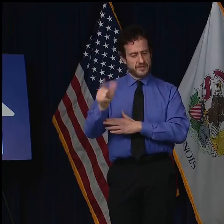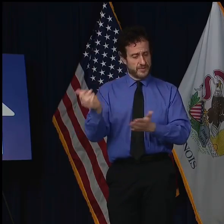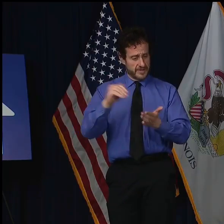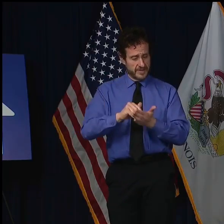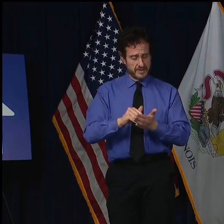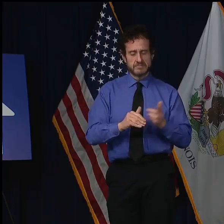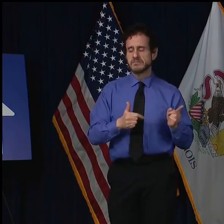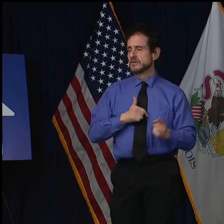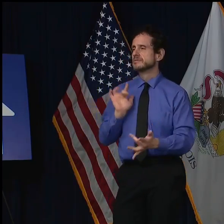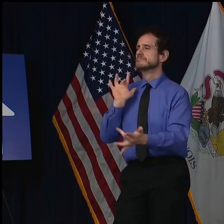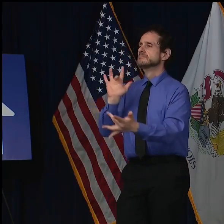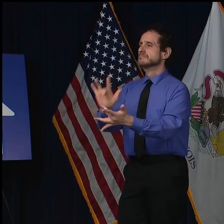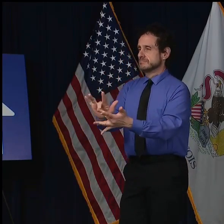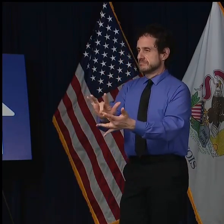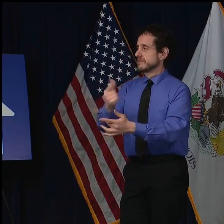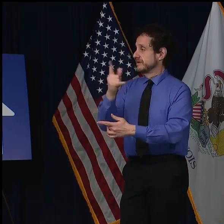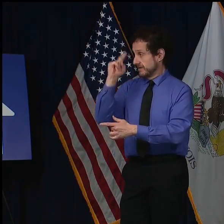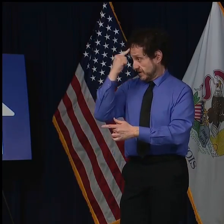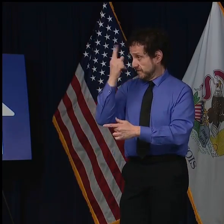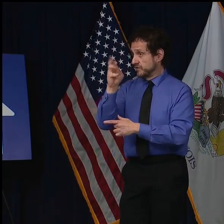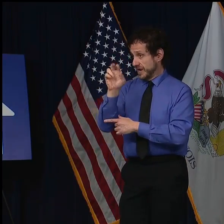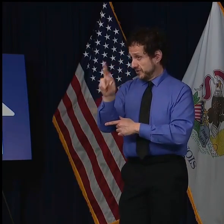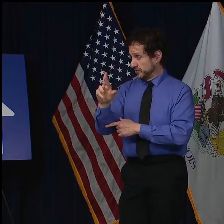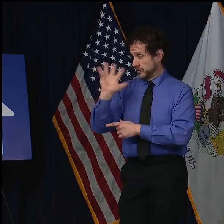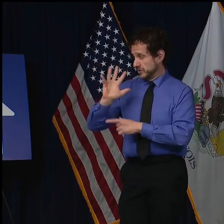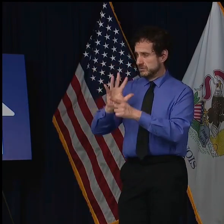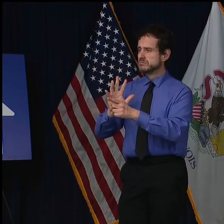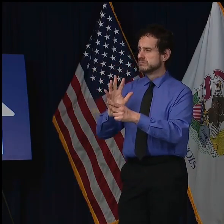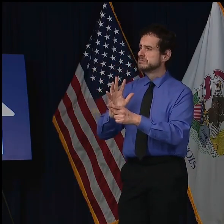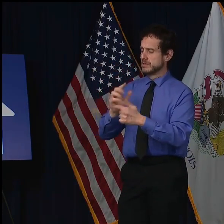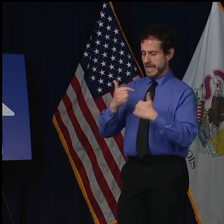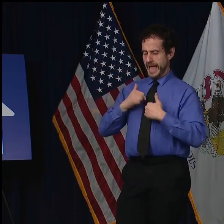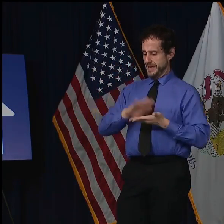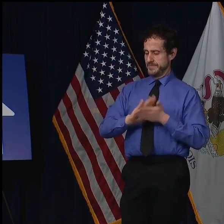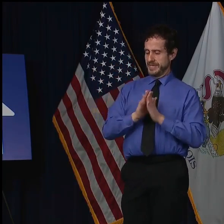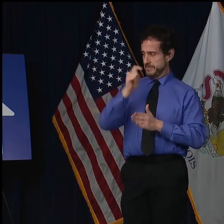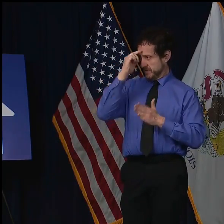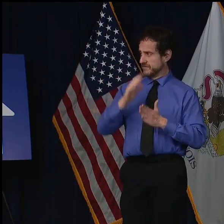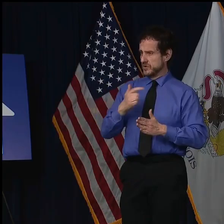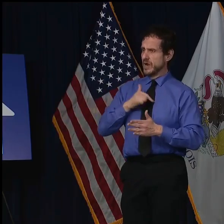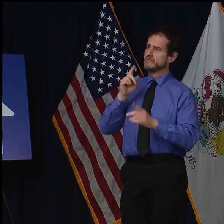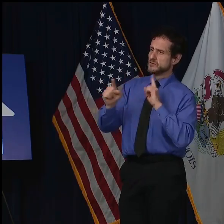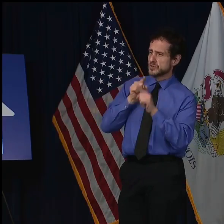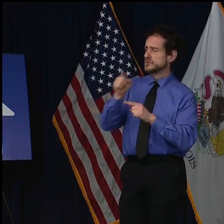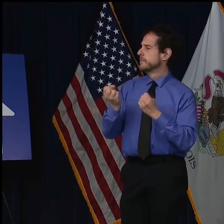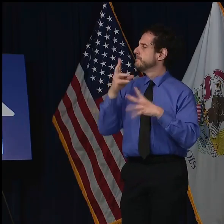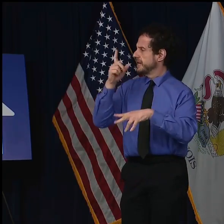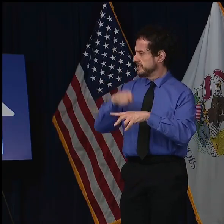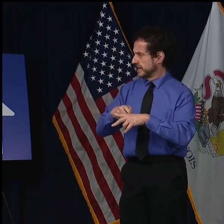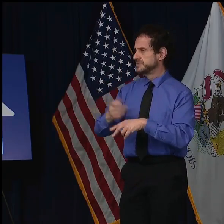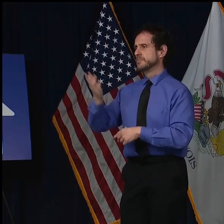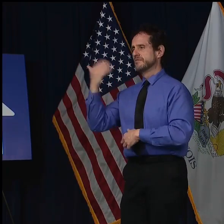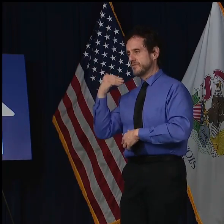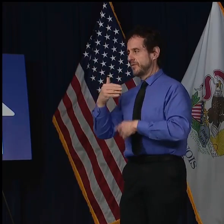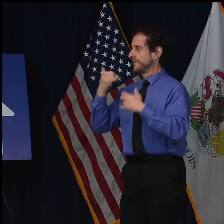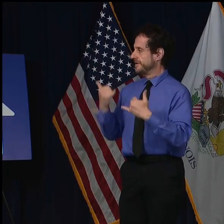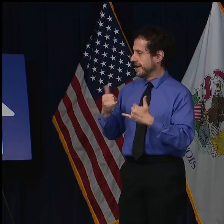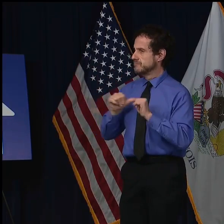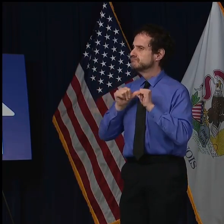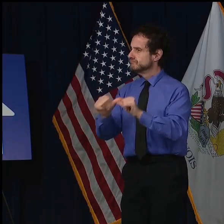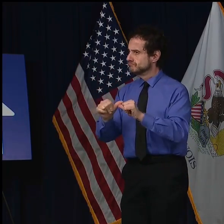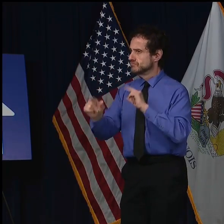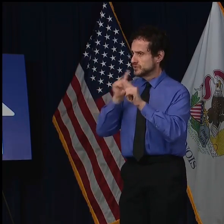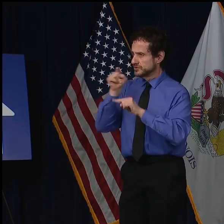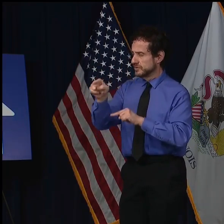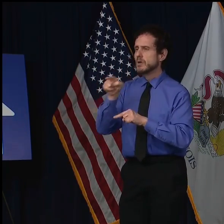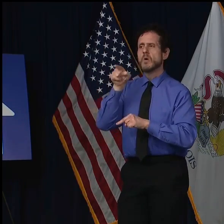have reached out to Governor Edgar on a number of occasions since becoming governor. Indeed, before that, he's someone who has